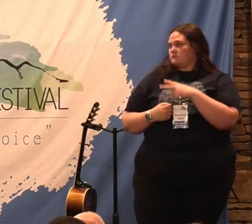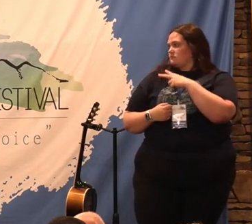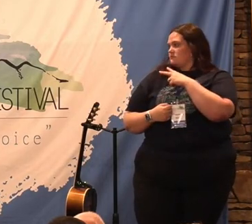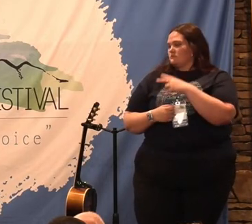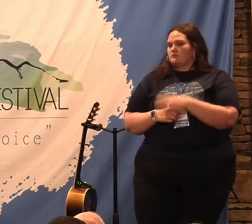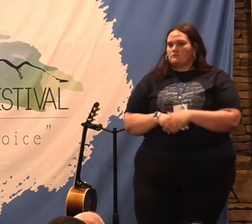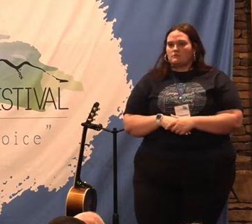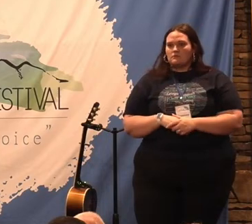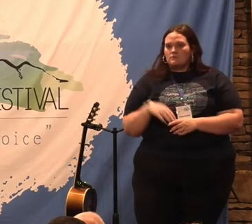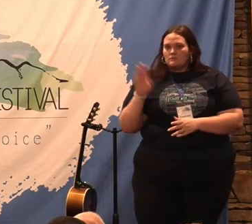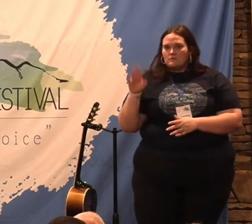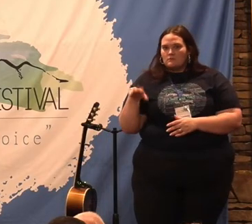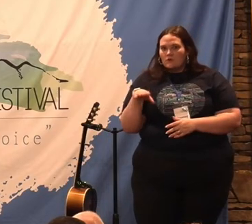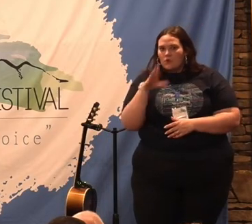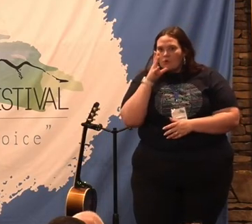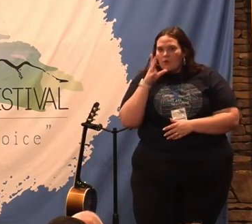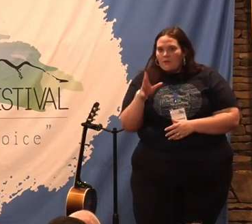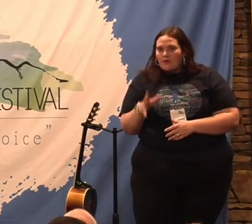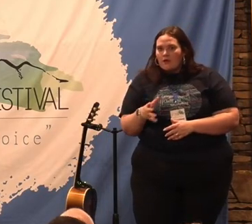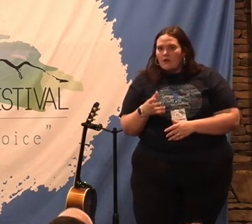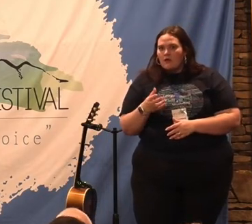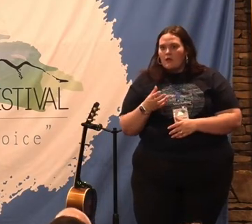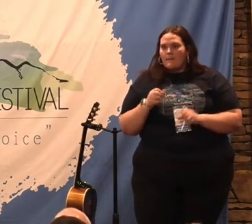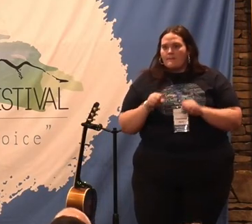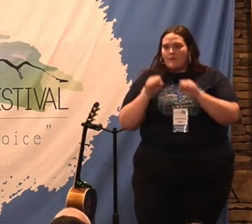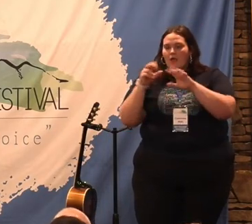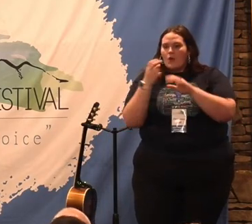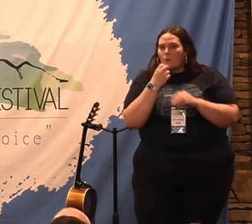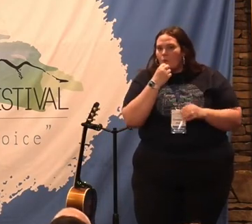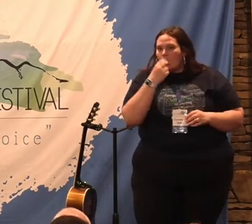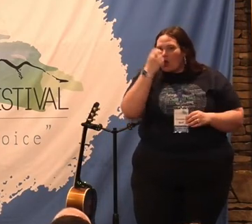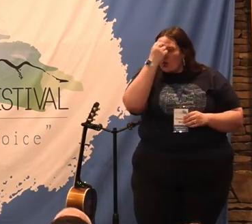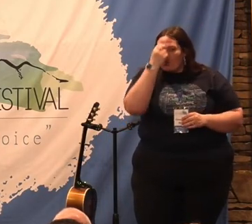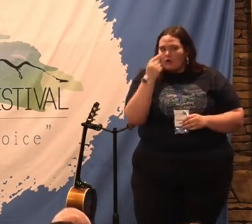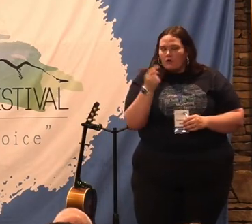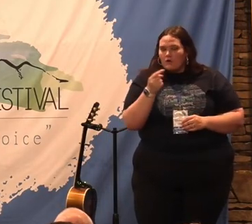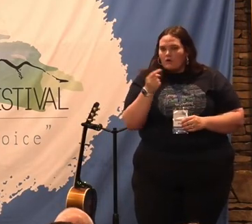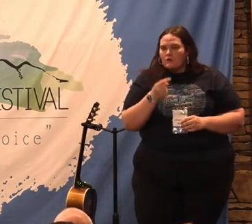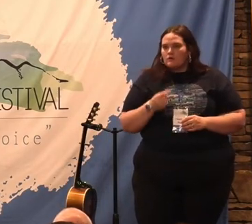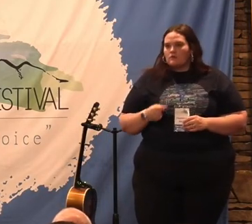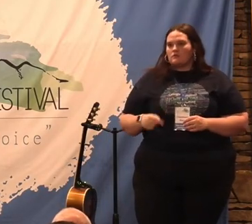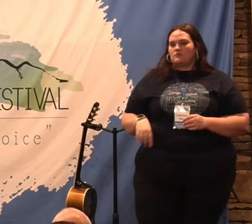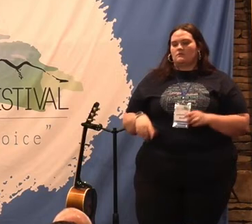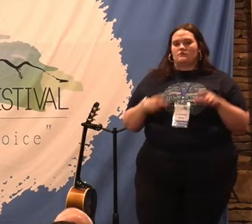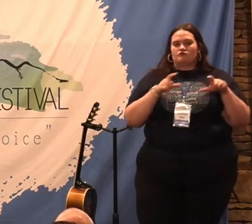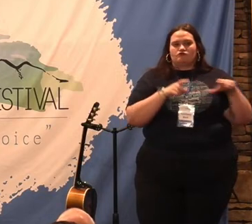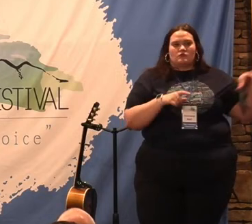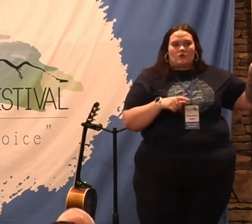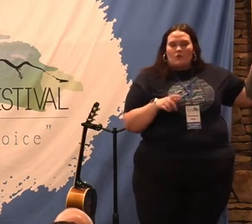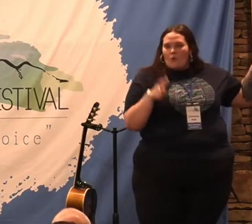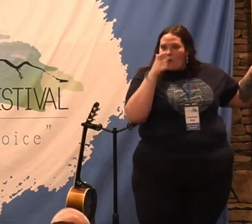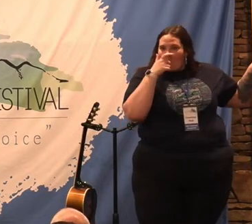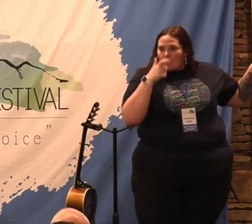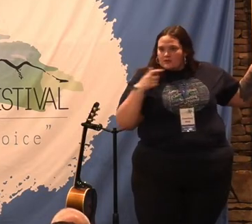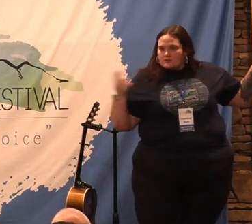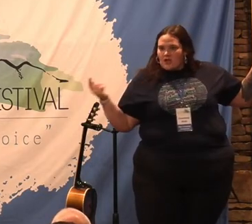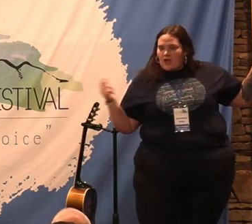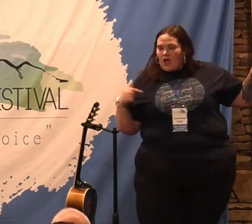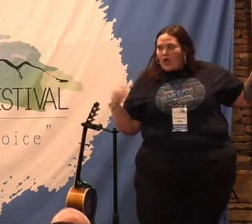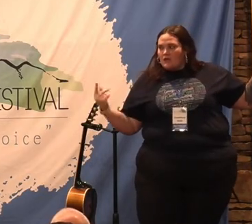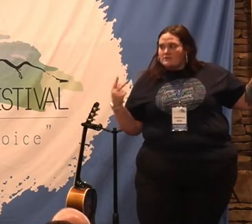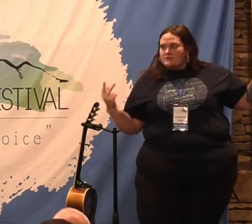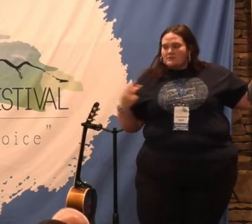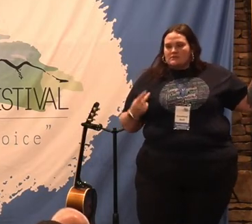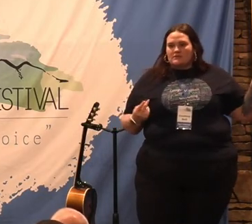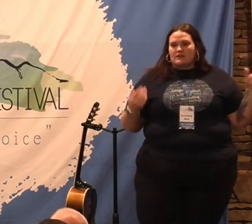there's a mountain goat. There was a little mountain goat right on the edge of the trail that led further up. It was just watching us intently. It had